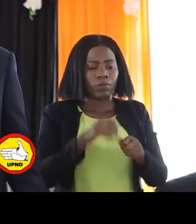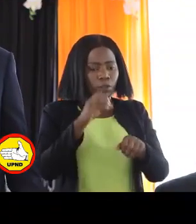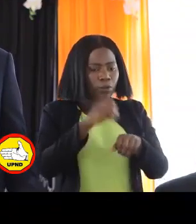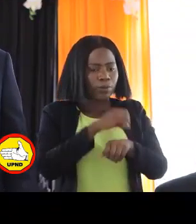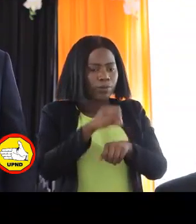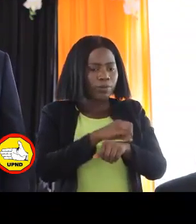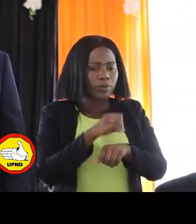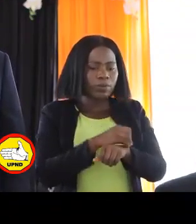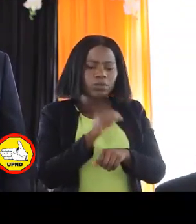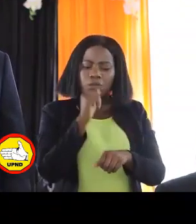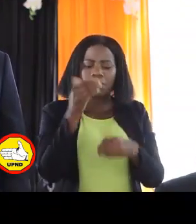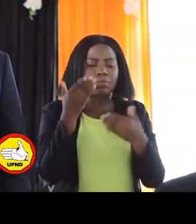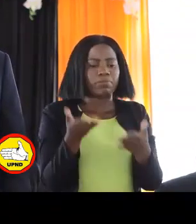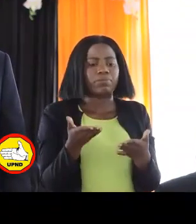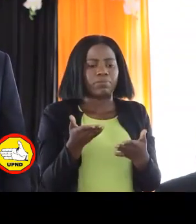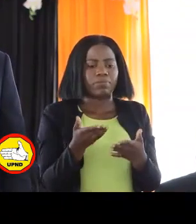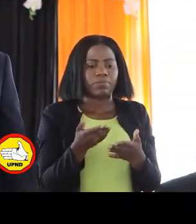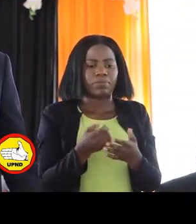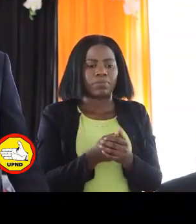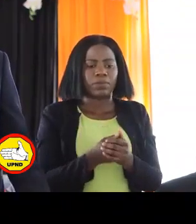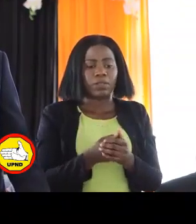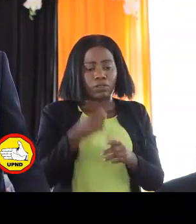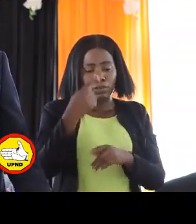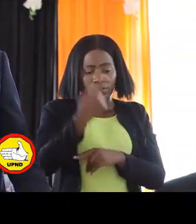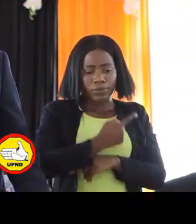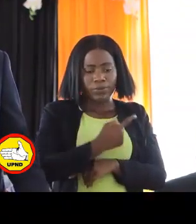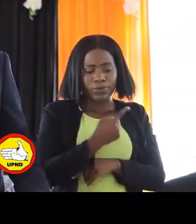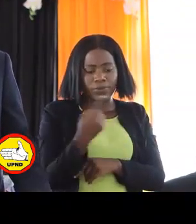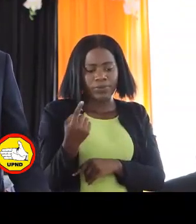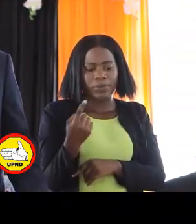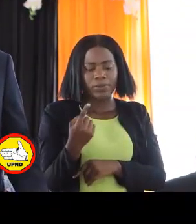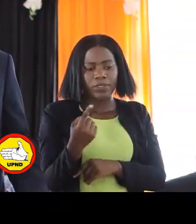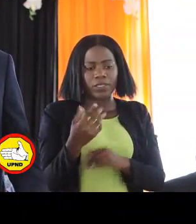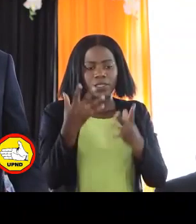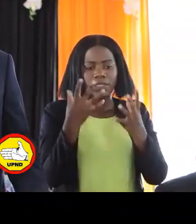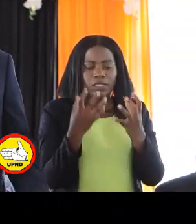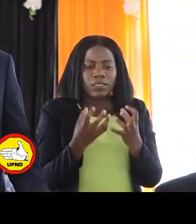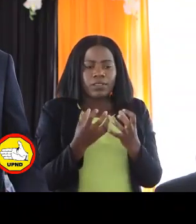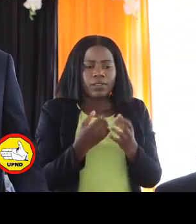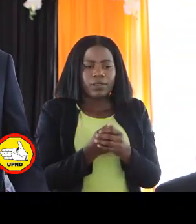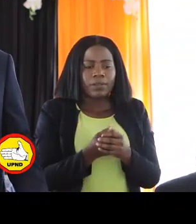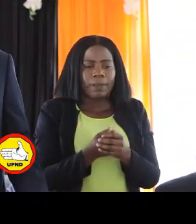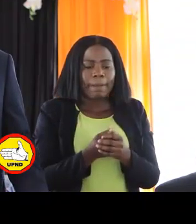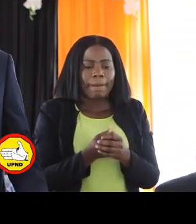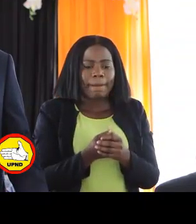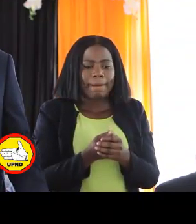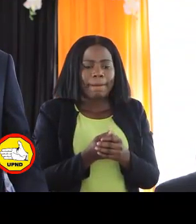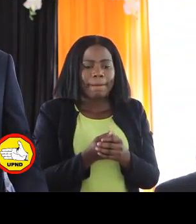Opportunities are not there. Today, you want to be